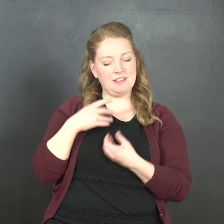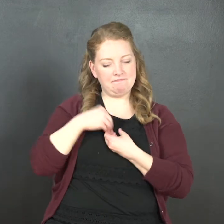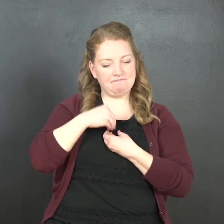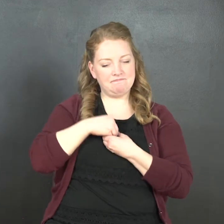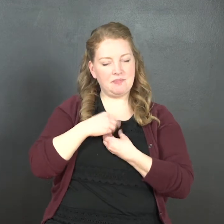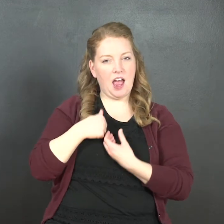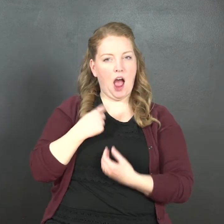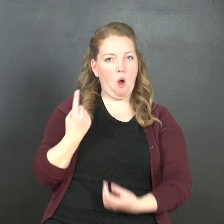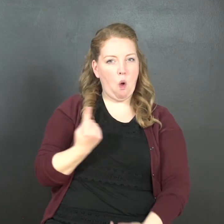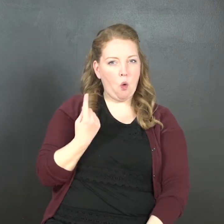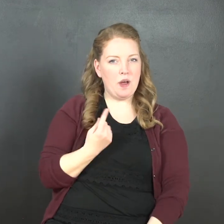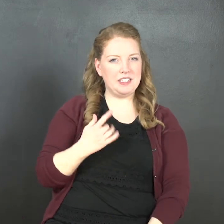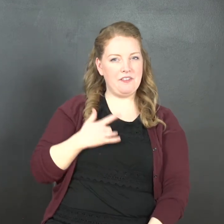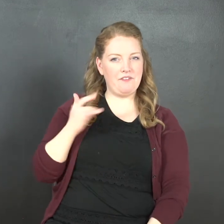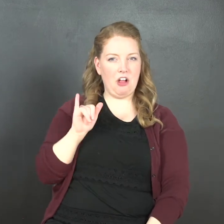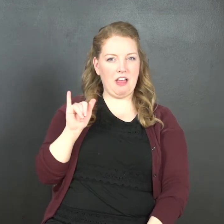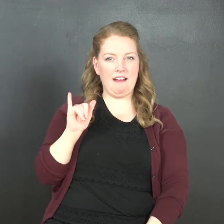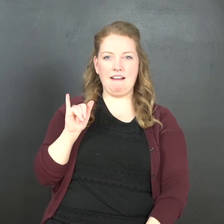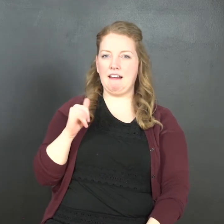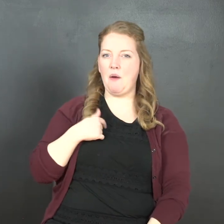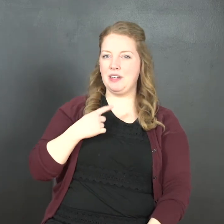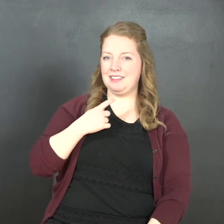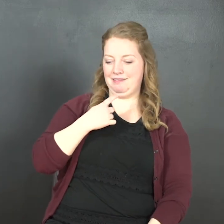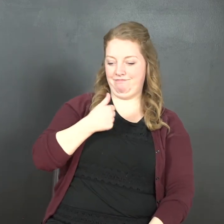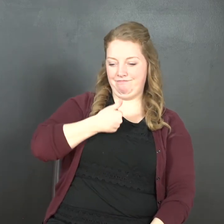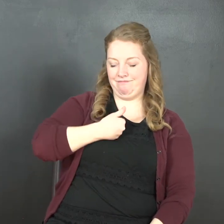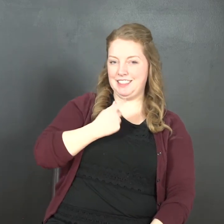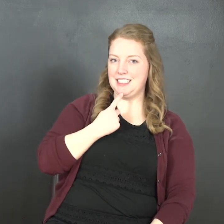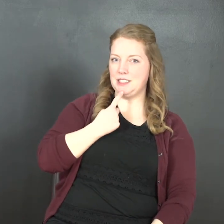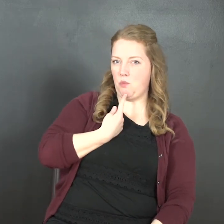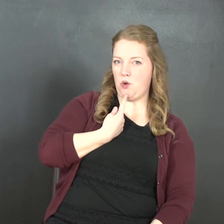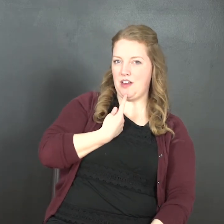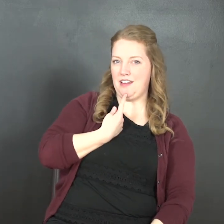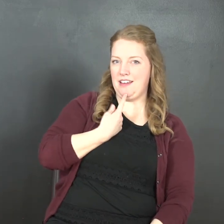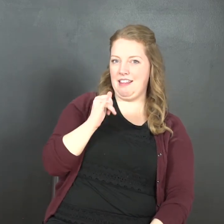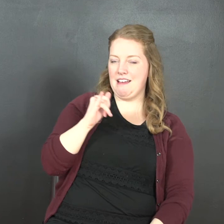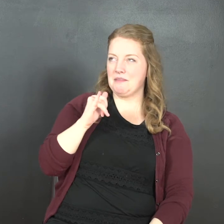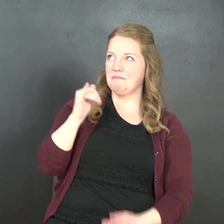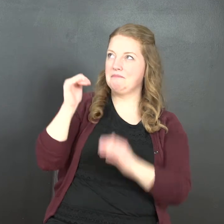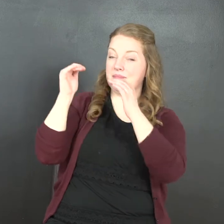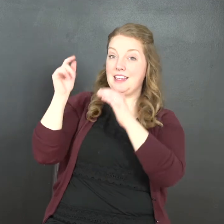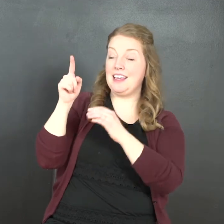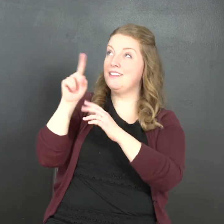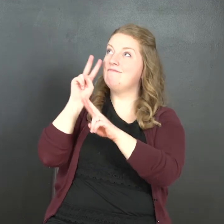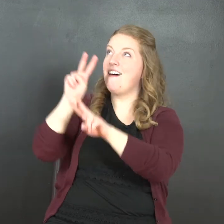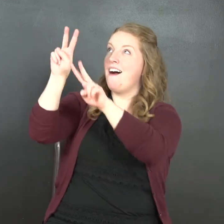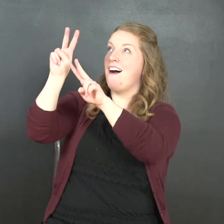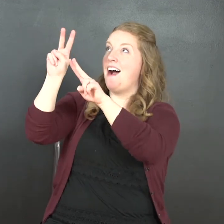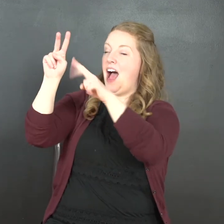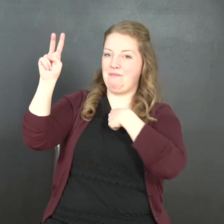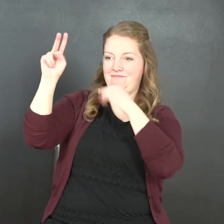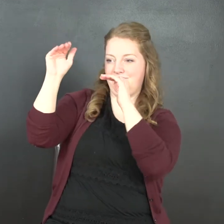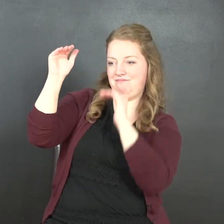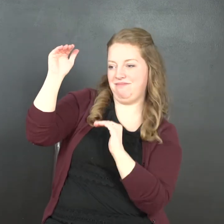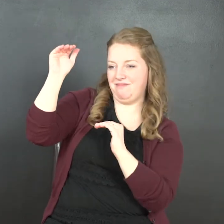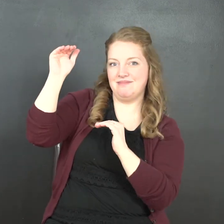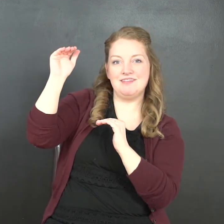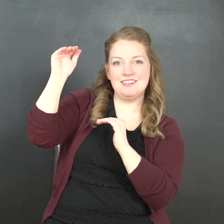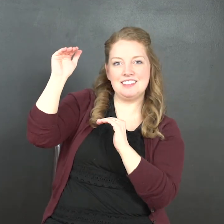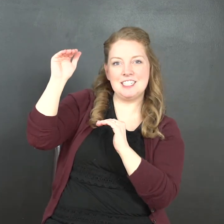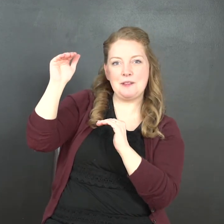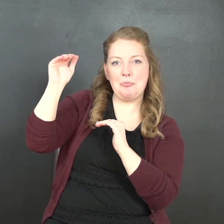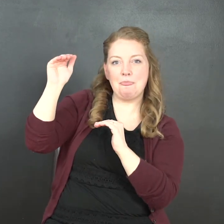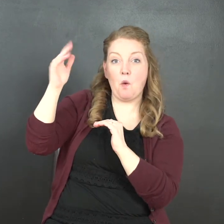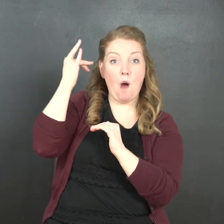felt disappointment around him. Not from him, but around him. I felt like I had never really measured up